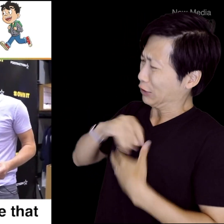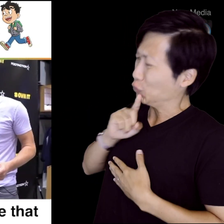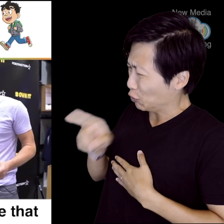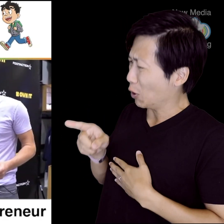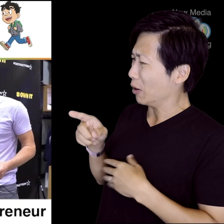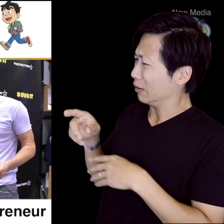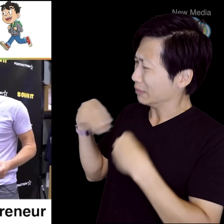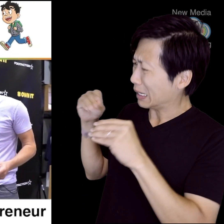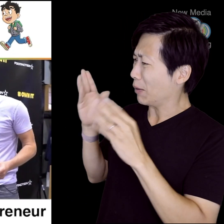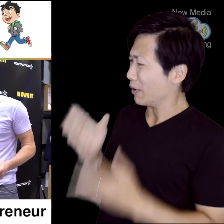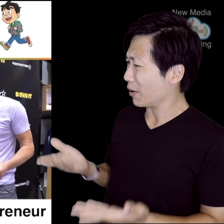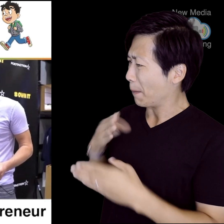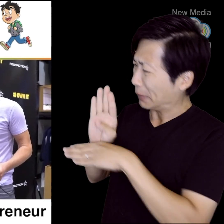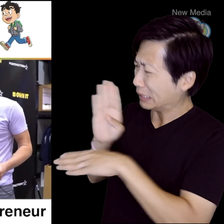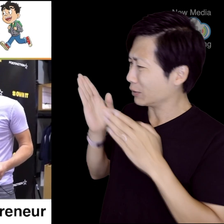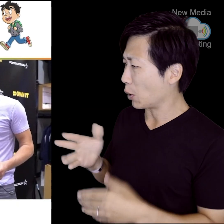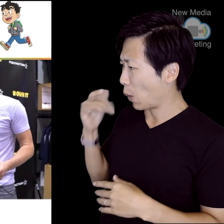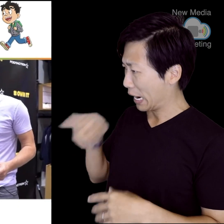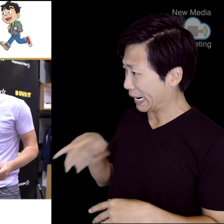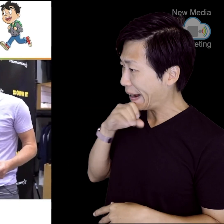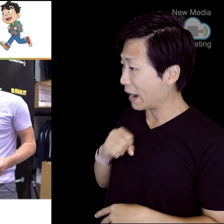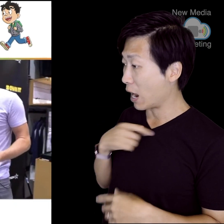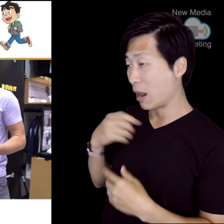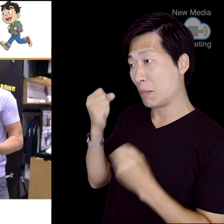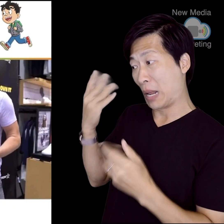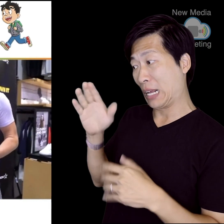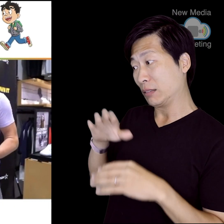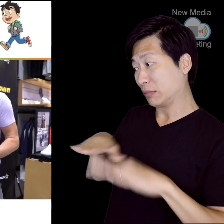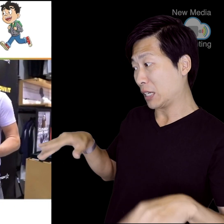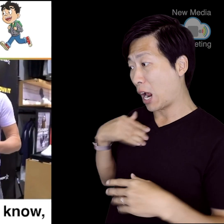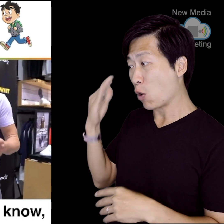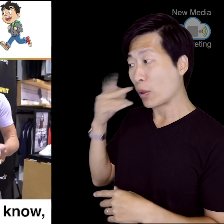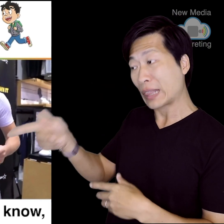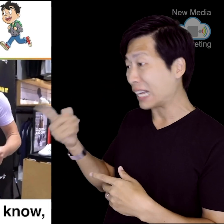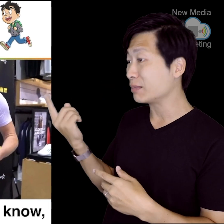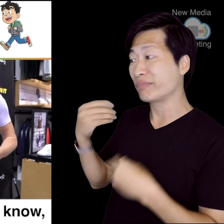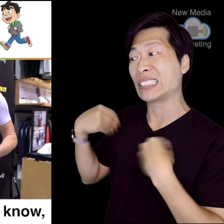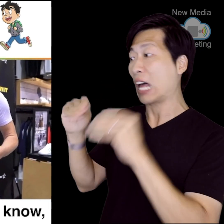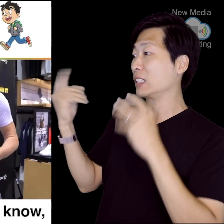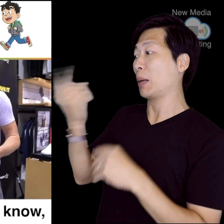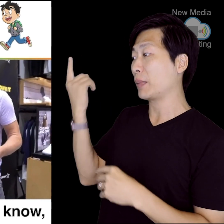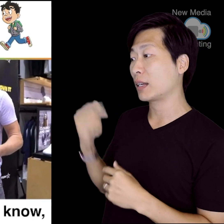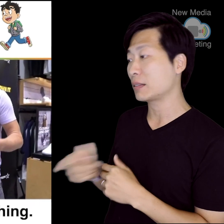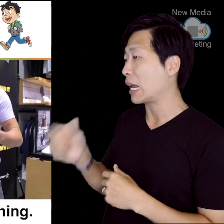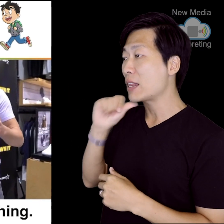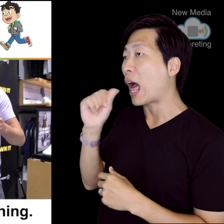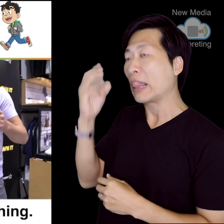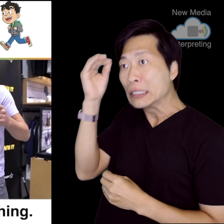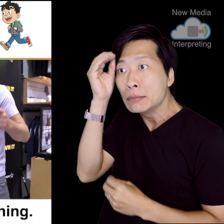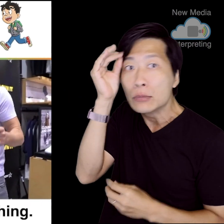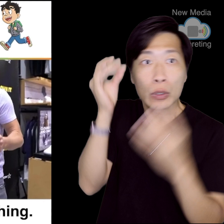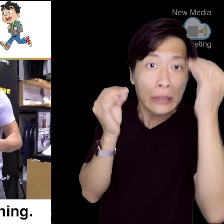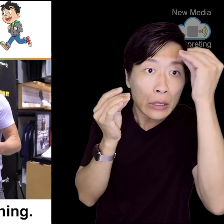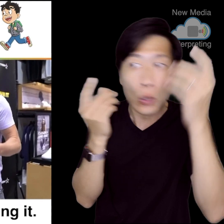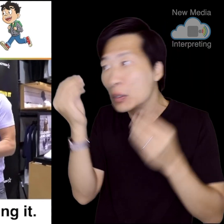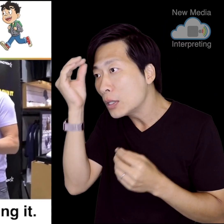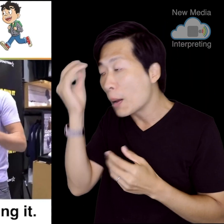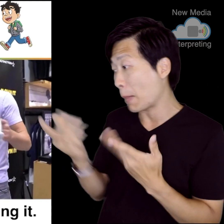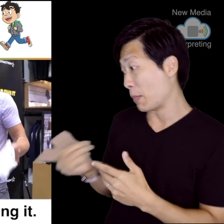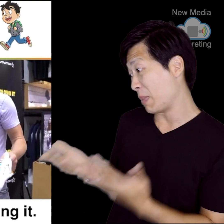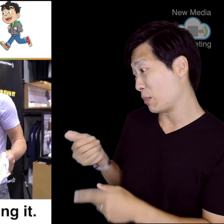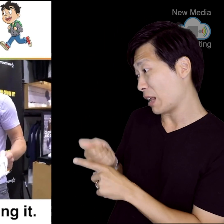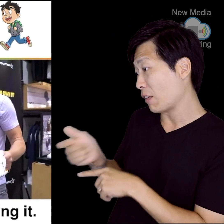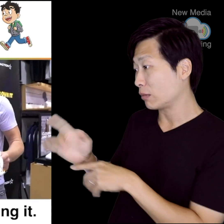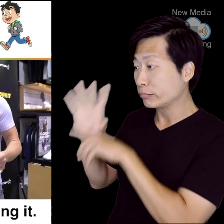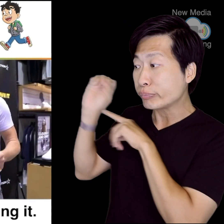need to make sure that you're an actual entrepreneur. Because at this age, a lot of the entrepreneurs I know, they're selling something. They're